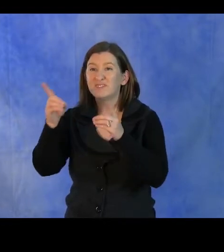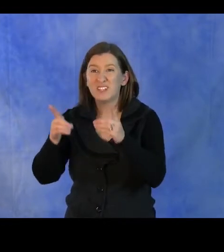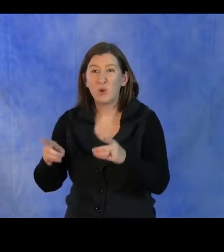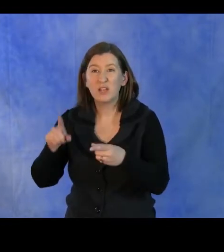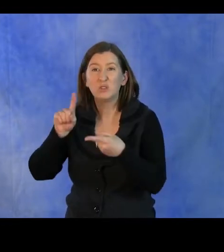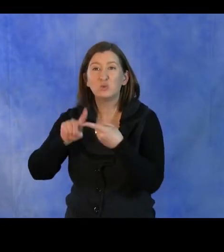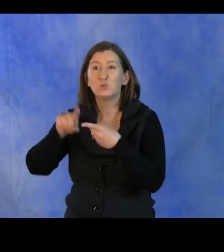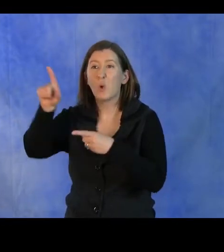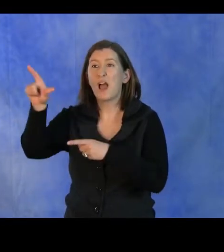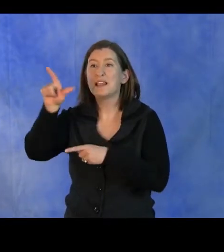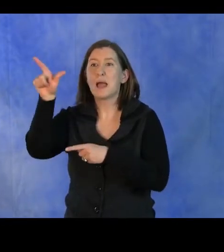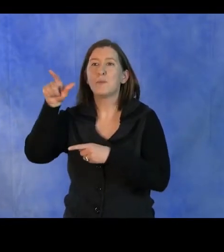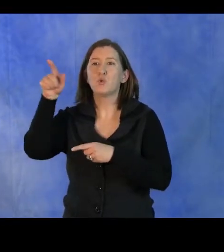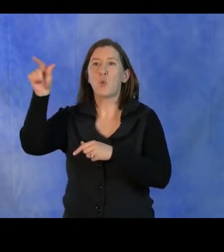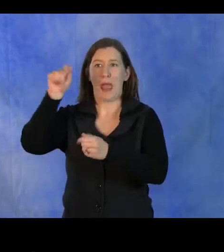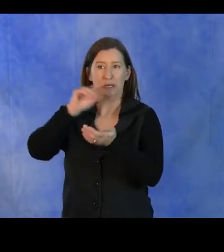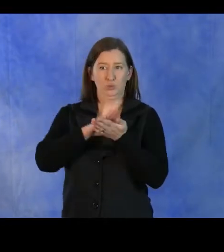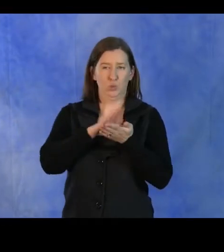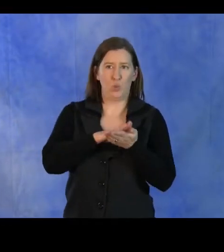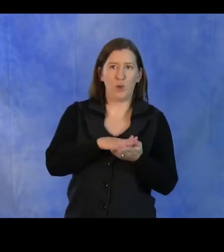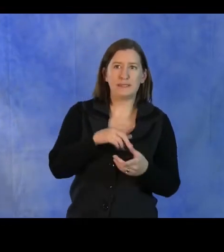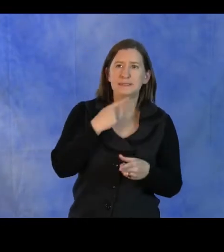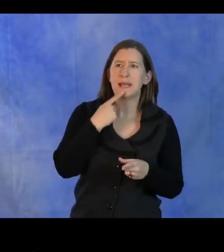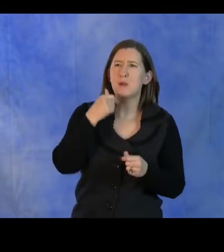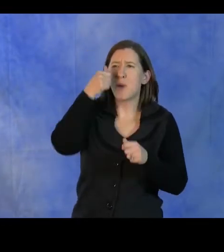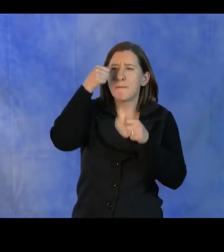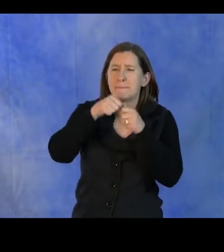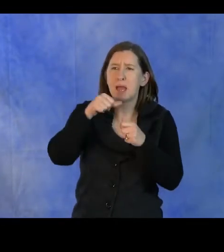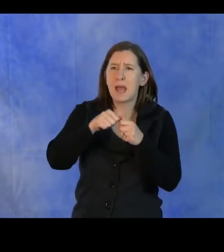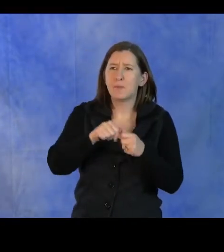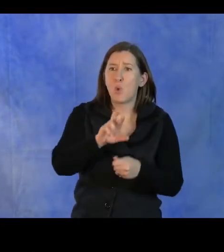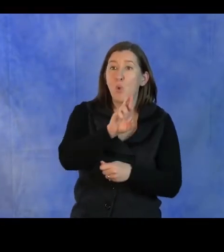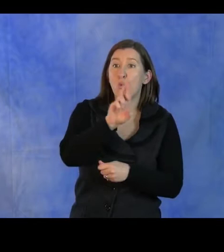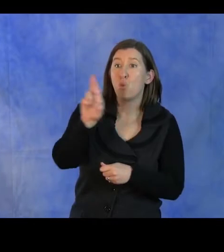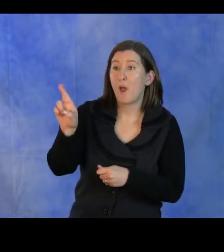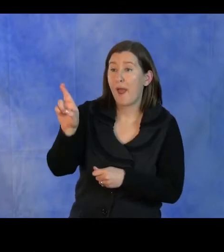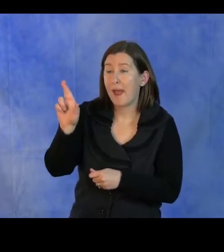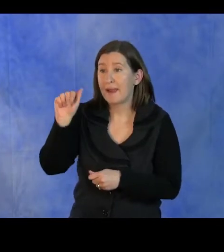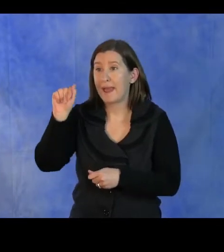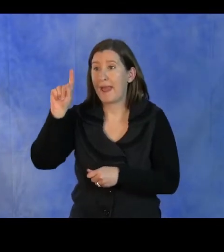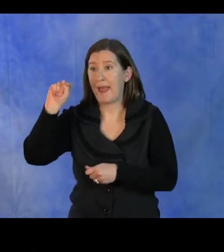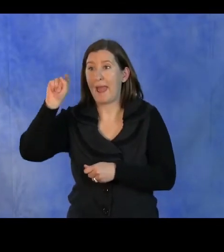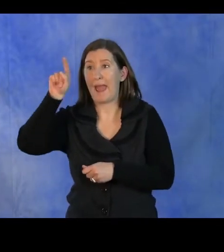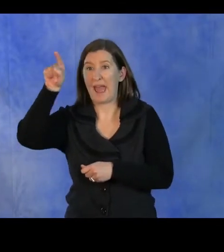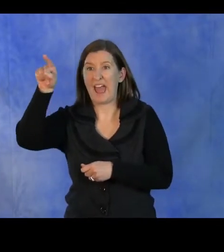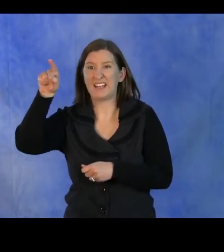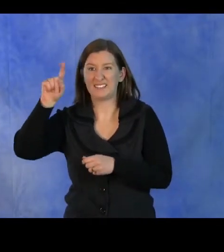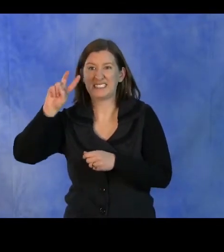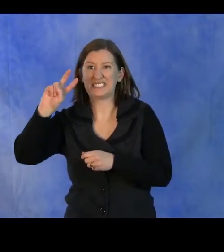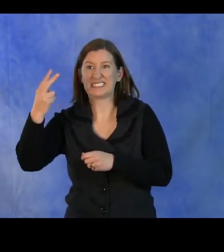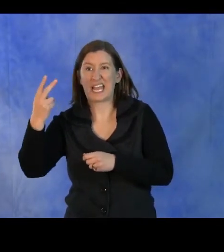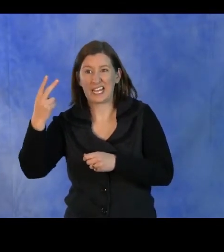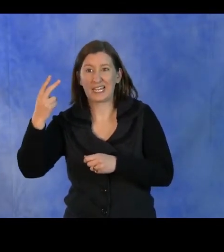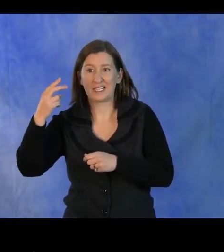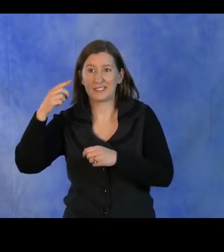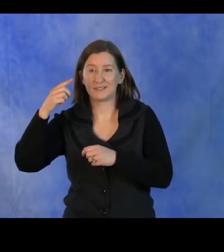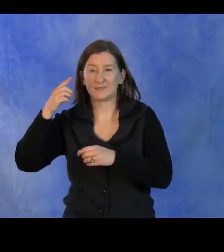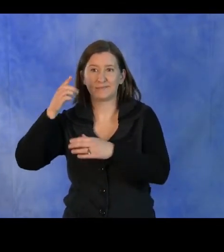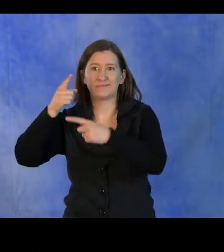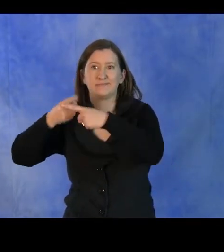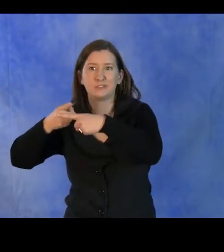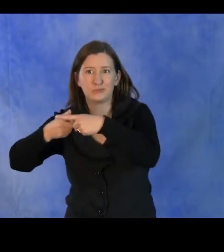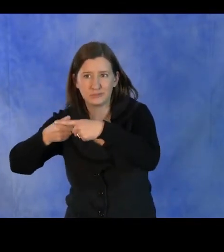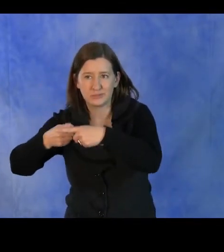Also, if someone tells you directions to the library from school, and you have to remember it's right